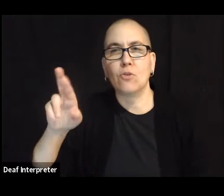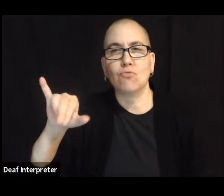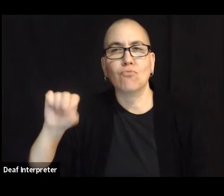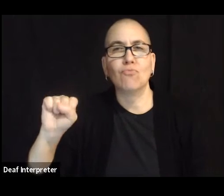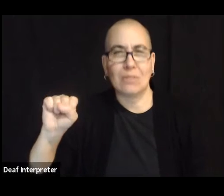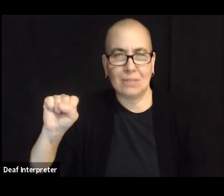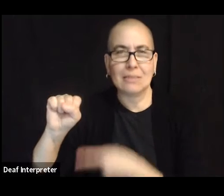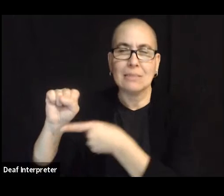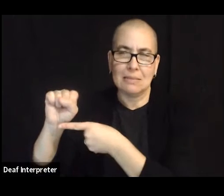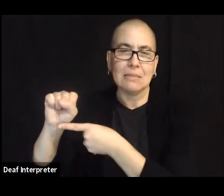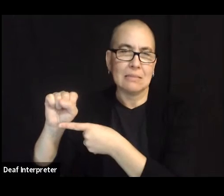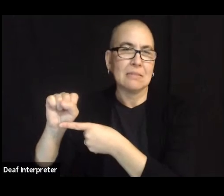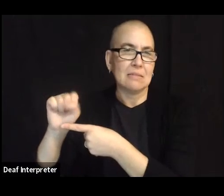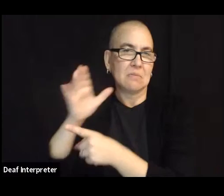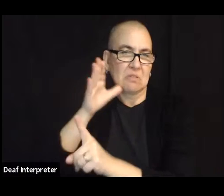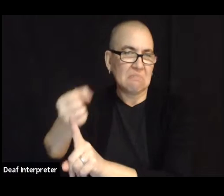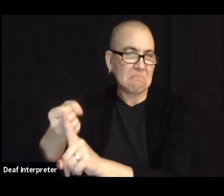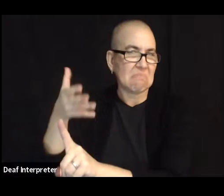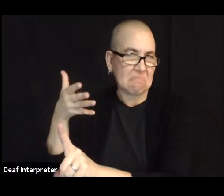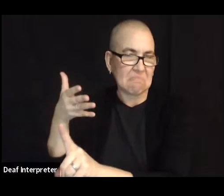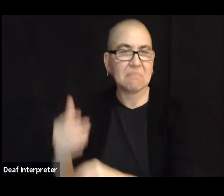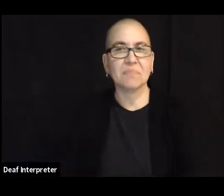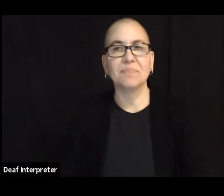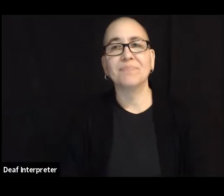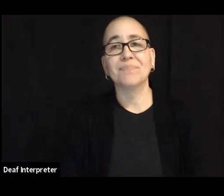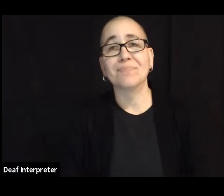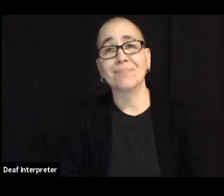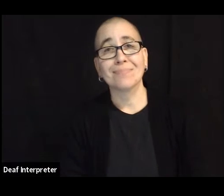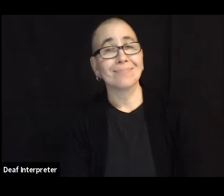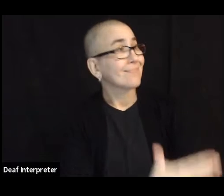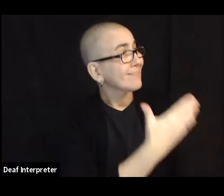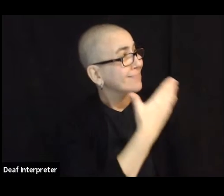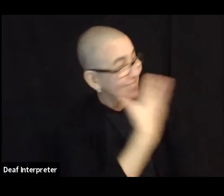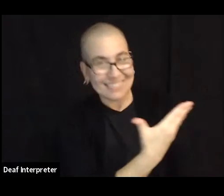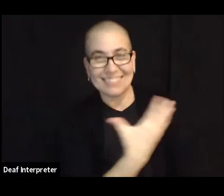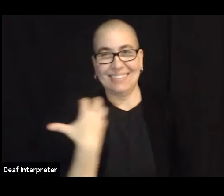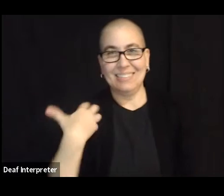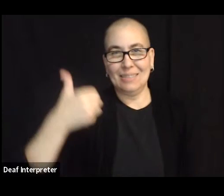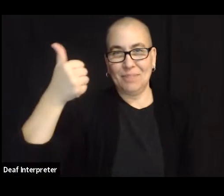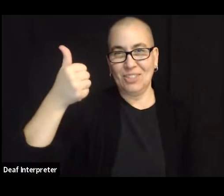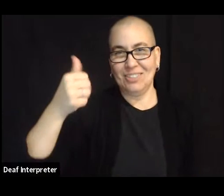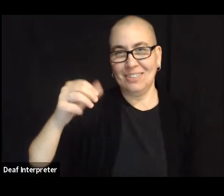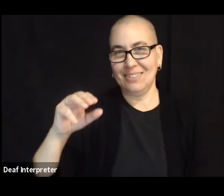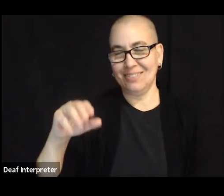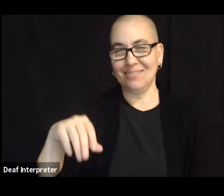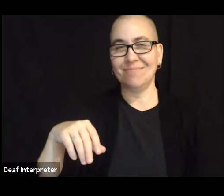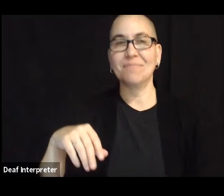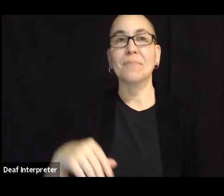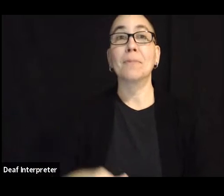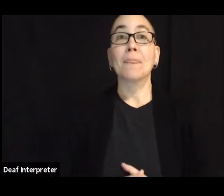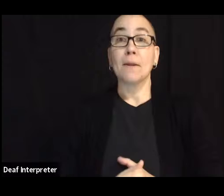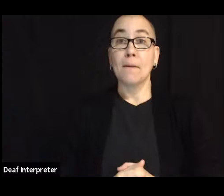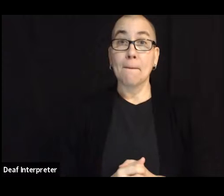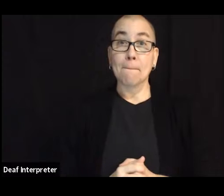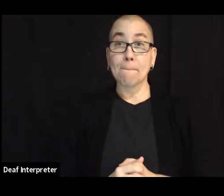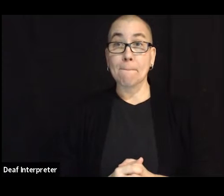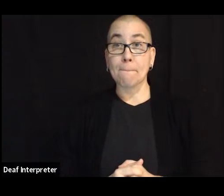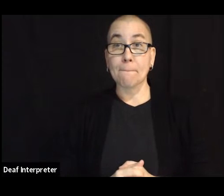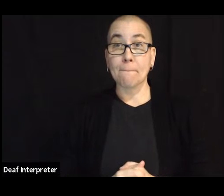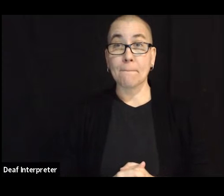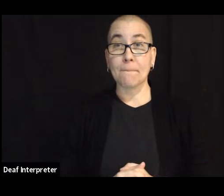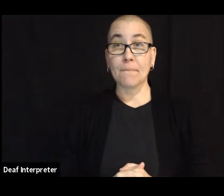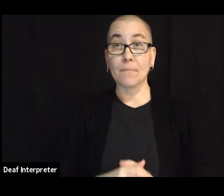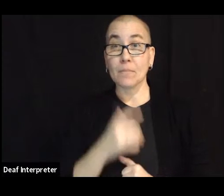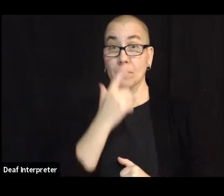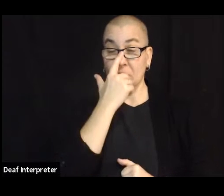Thank you, Commissioner Tomes. We know that data is of great interest to people, and it has been throughout this pandemic, and we know that vaccine data